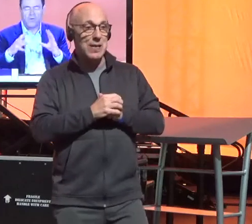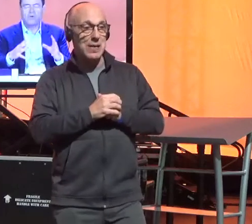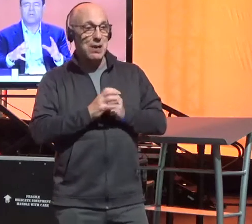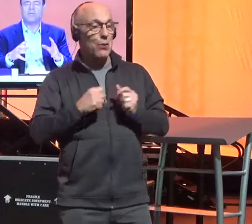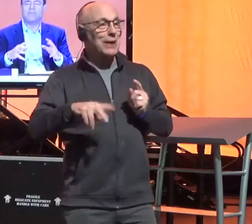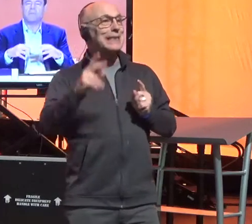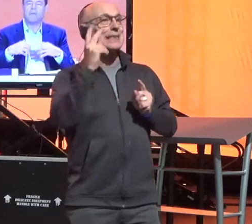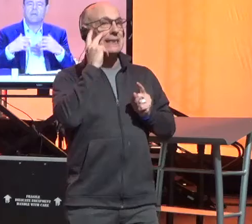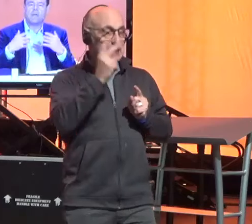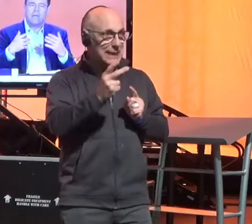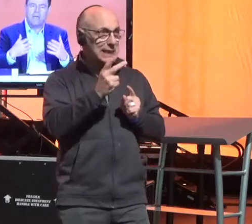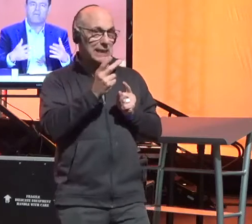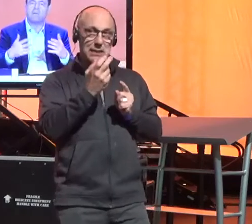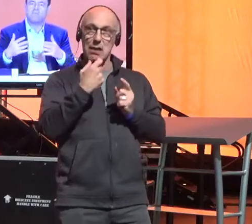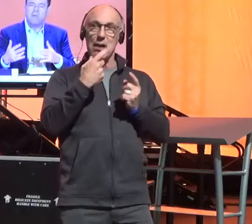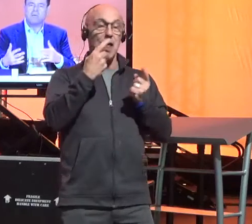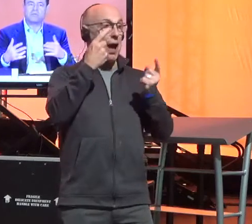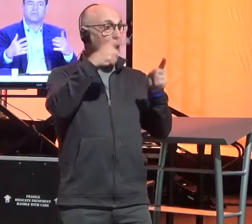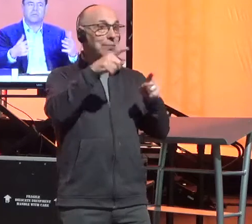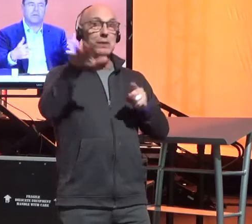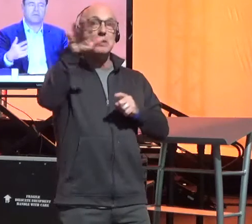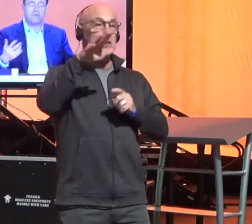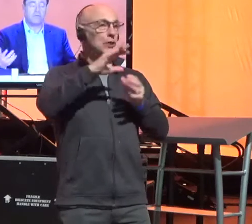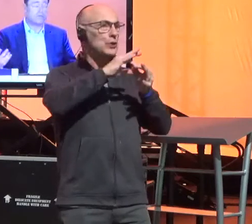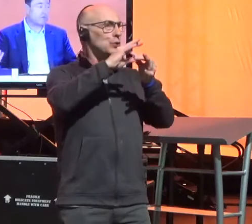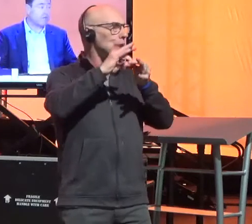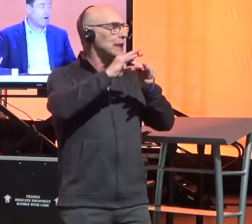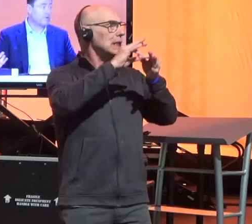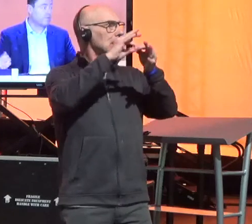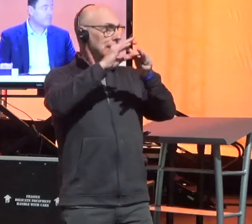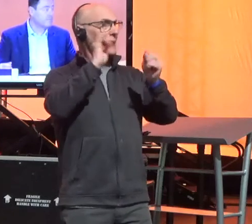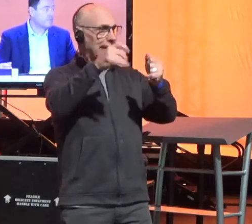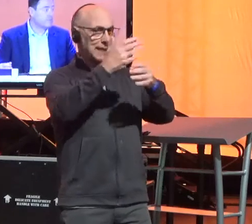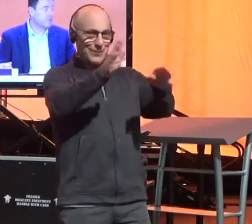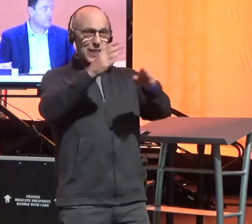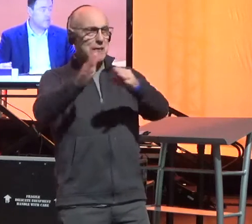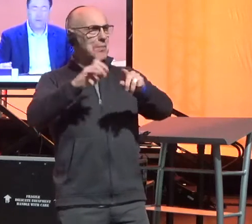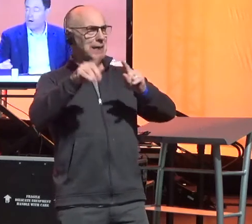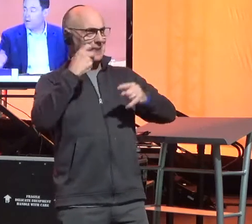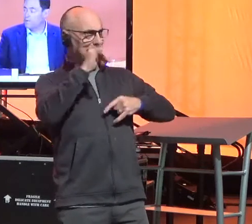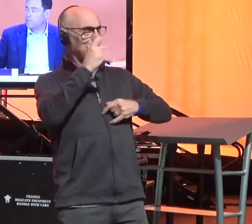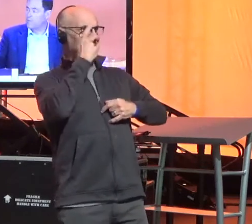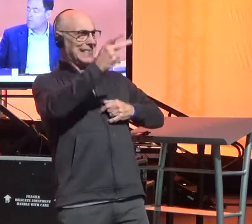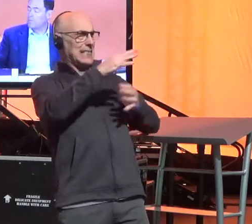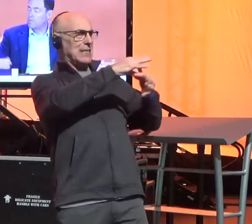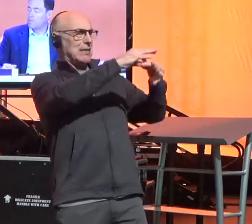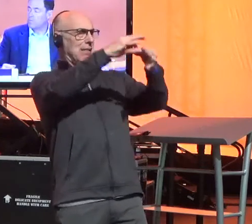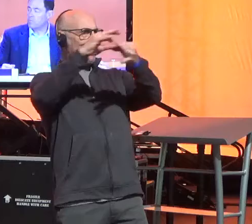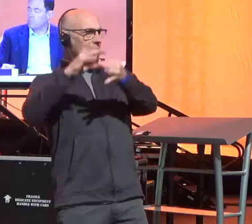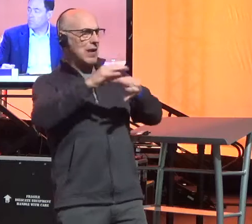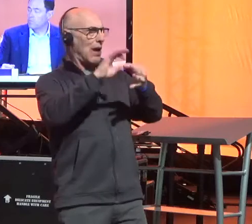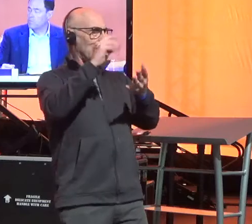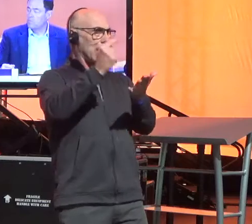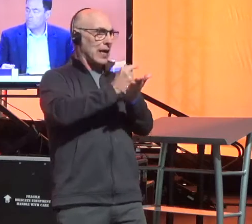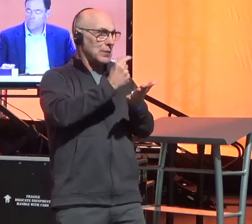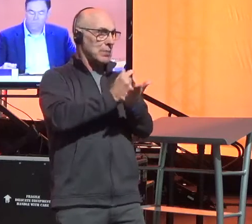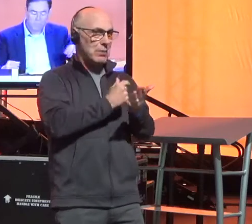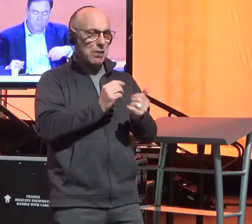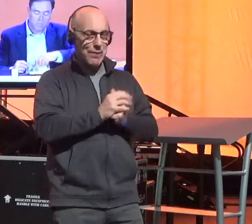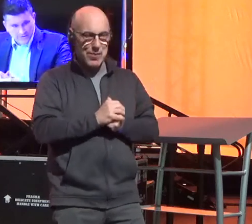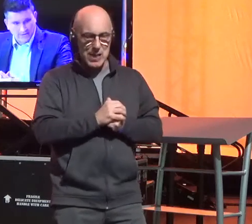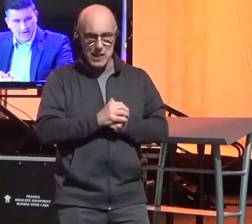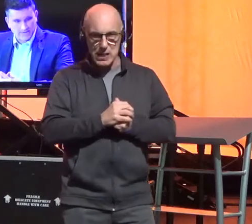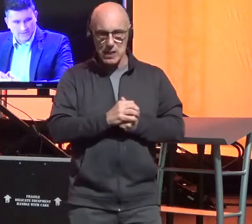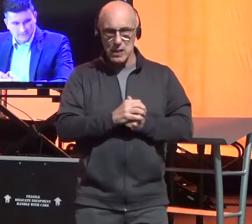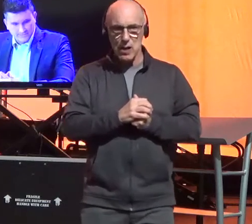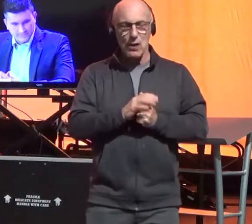of unity, even amidst the divisions that are certainly there. So as I kind of reflect on, this